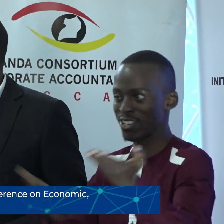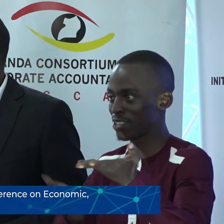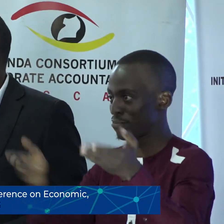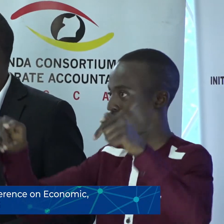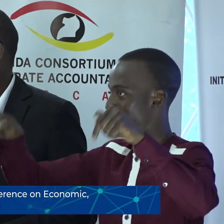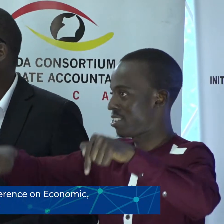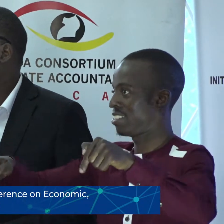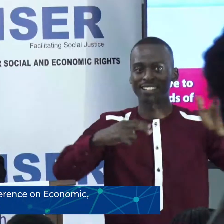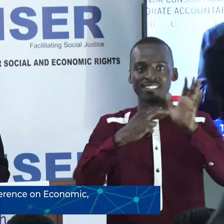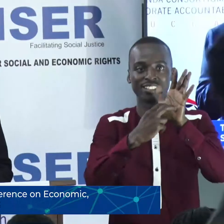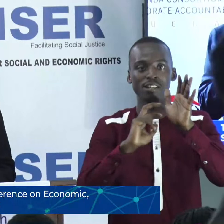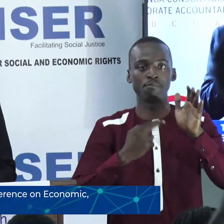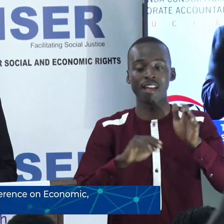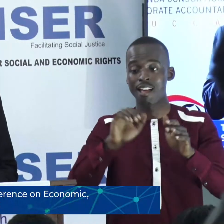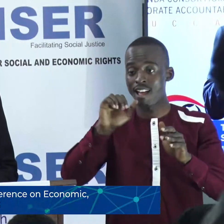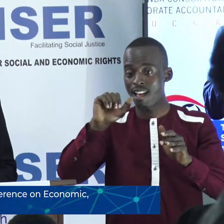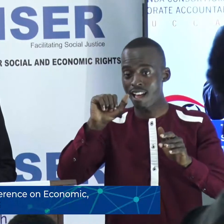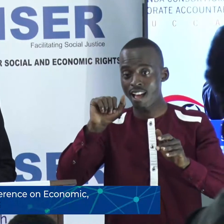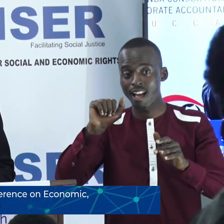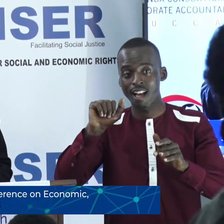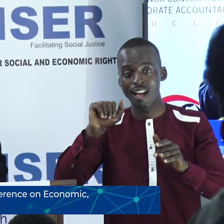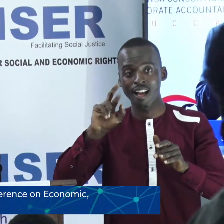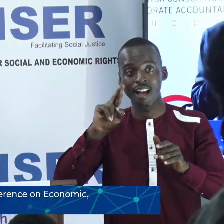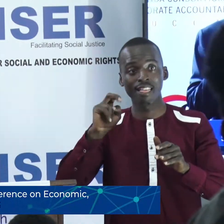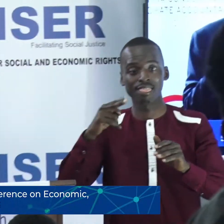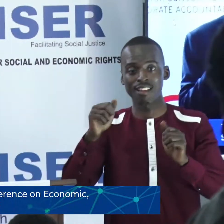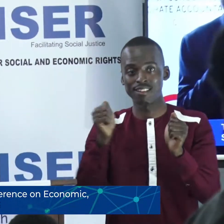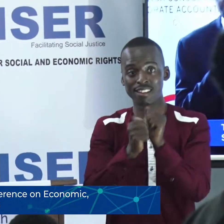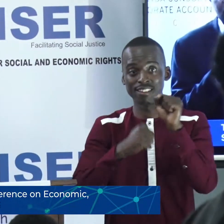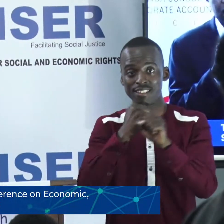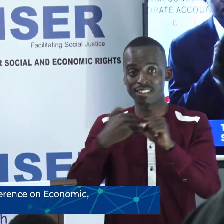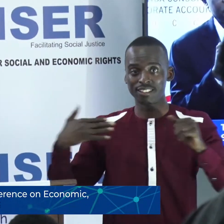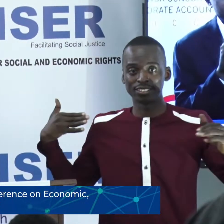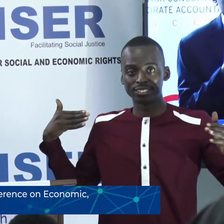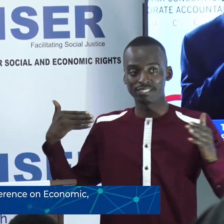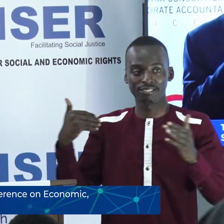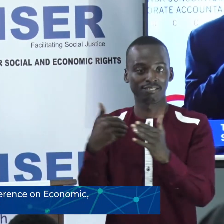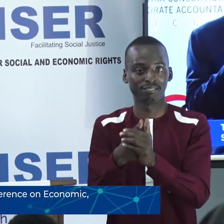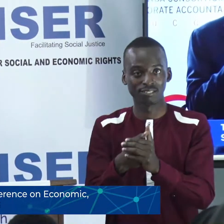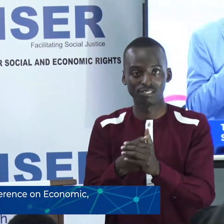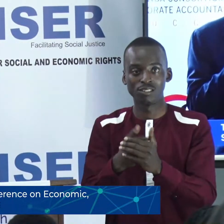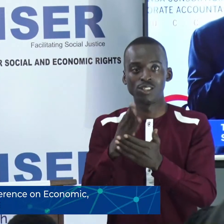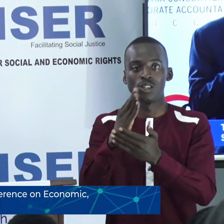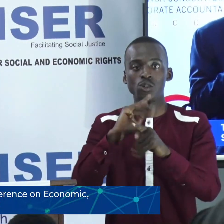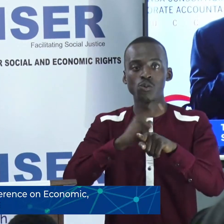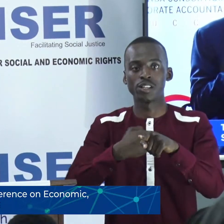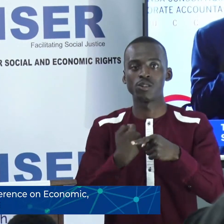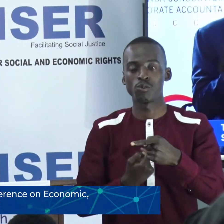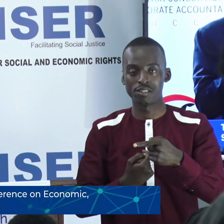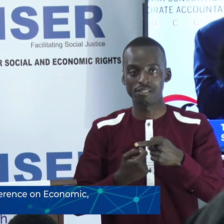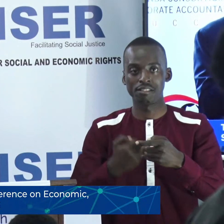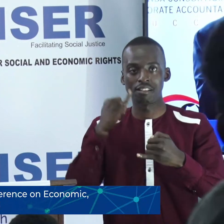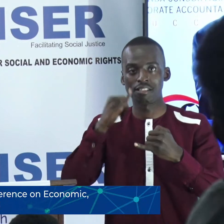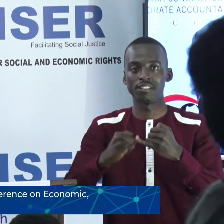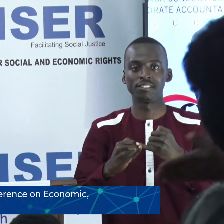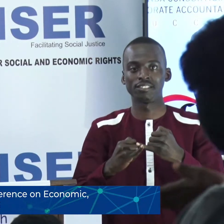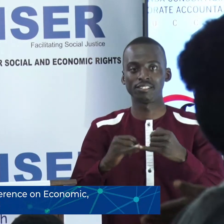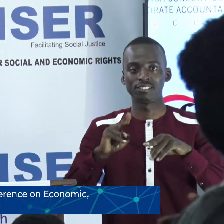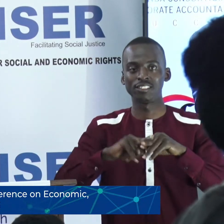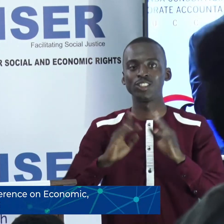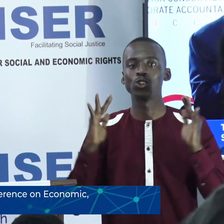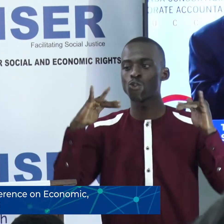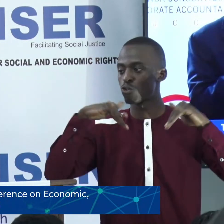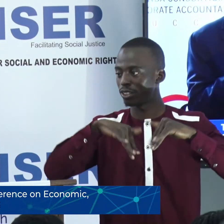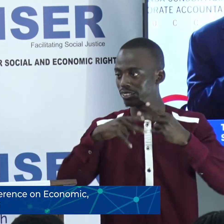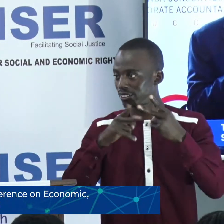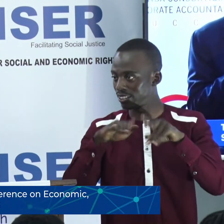As indicated by Arthur, it is 10 years since we last inaugurated this